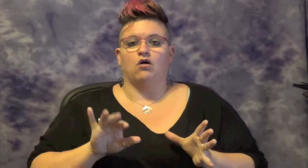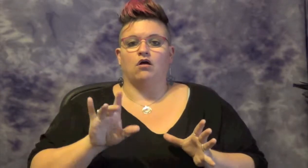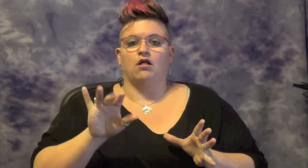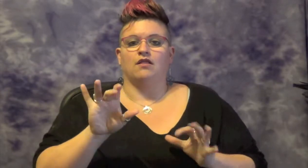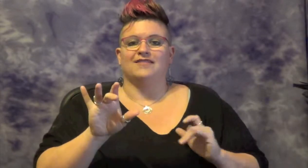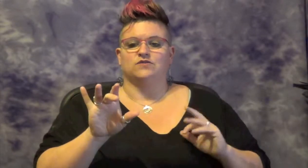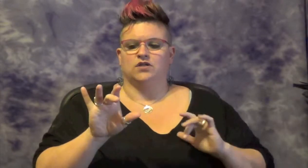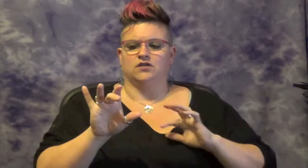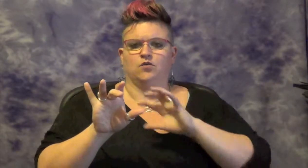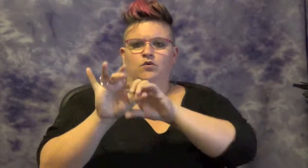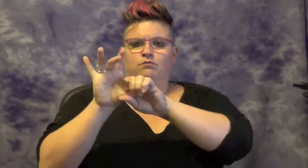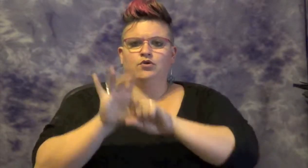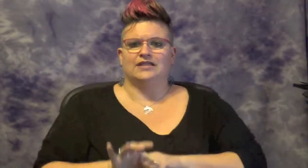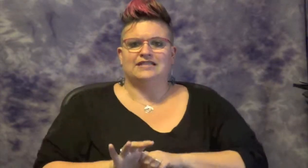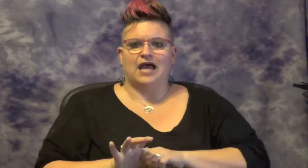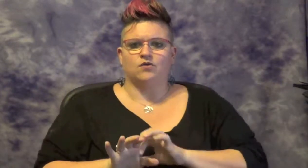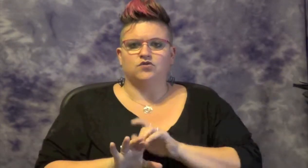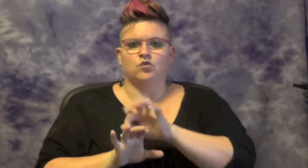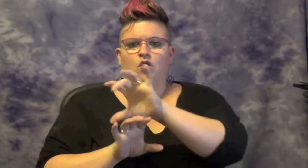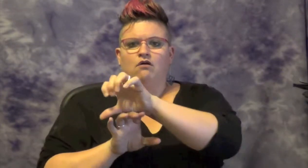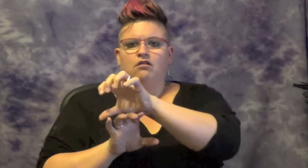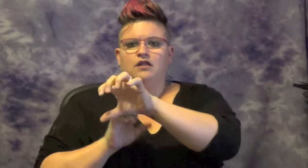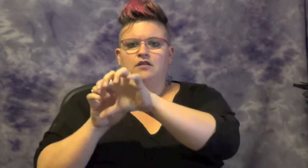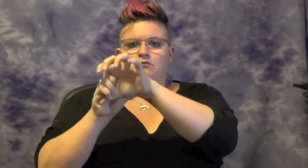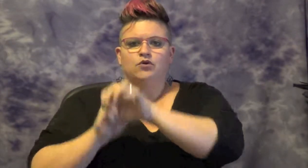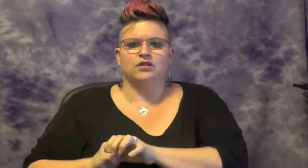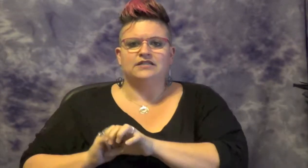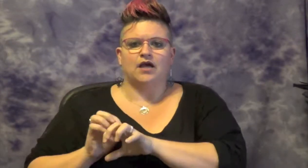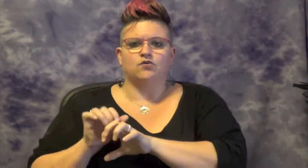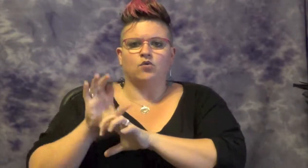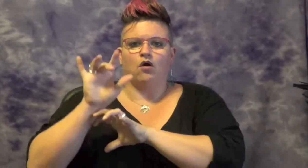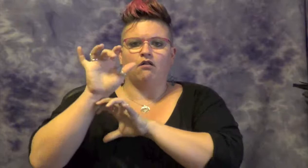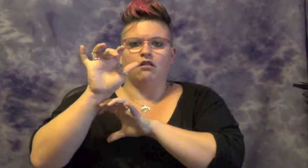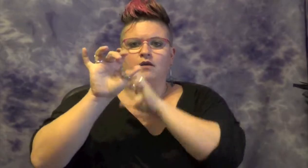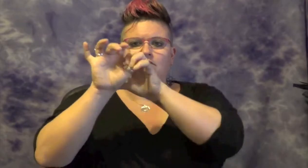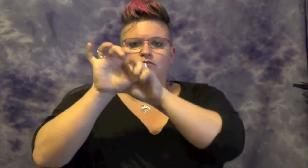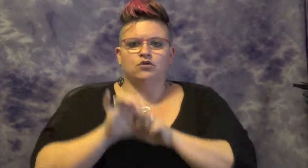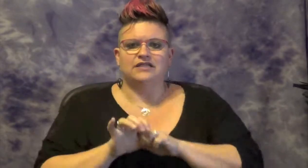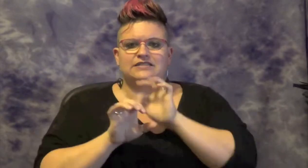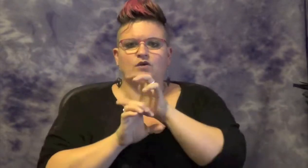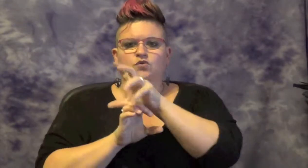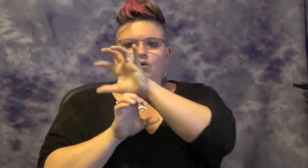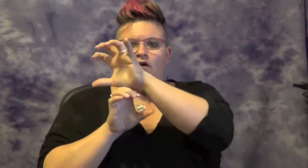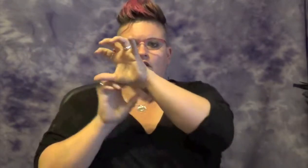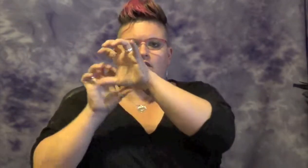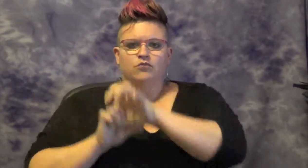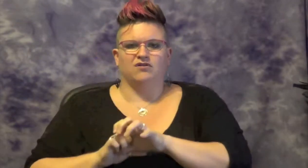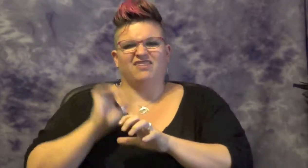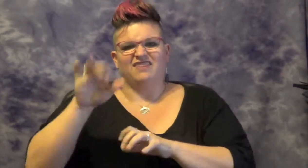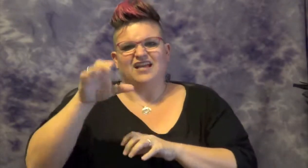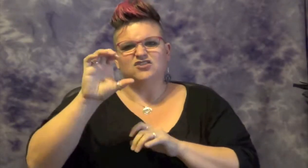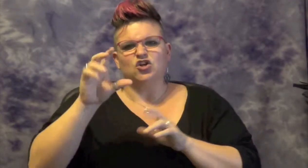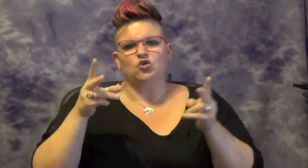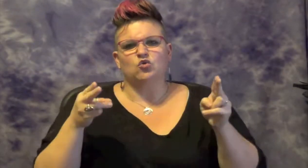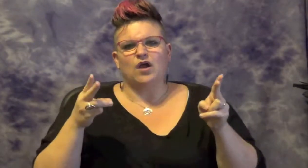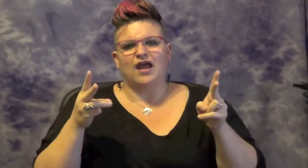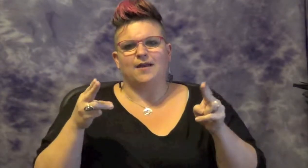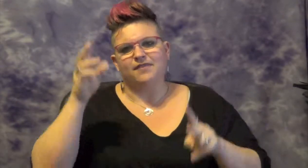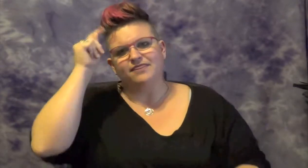trying to crawl up, the other one will see it and they'll pull it down and they'll get on ahead of that. And so they just constantly pull each other down as they're trying to